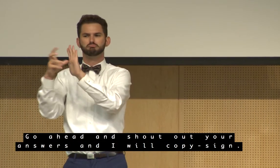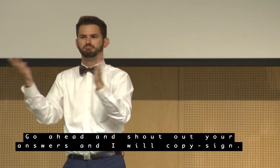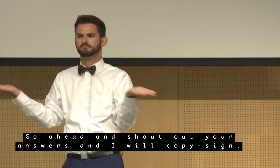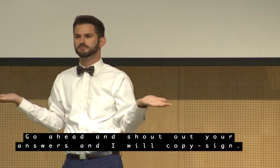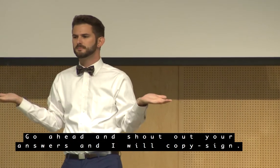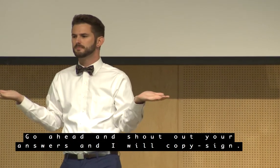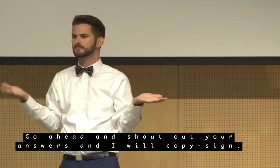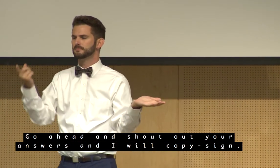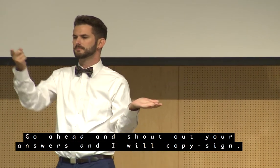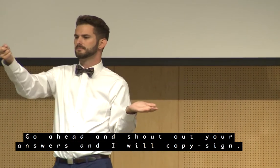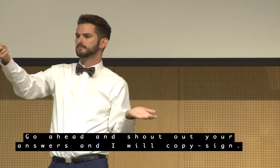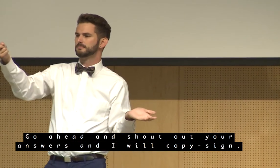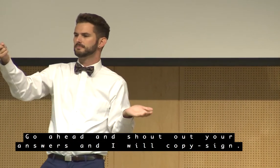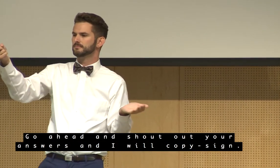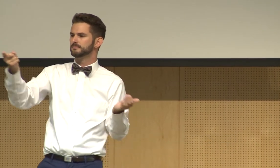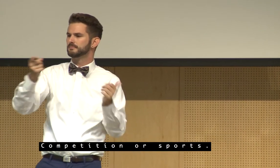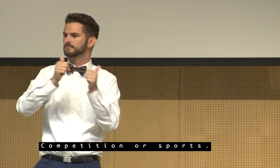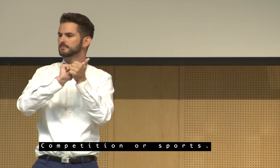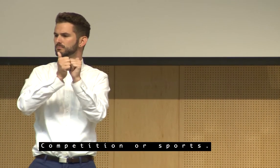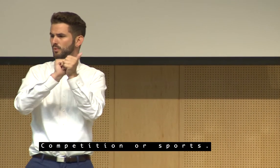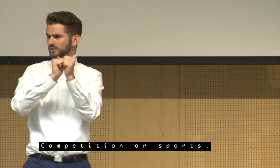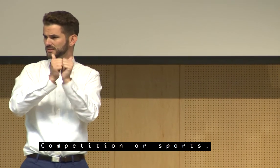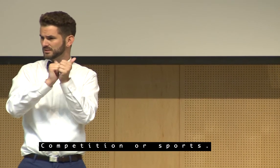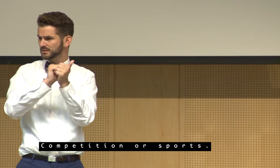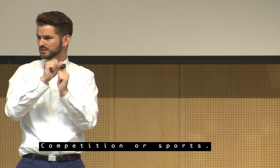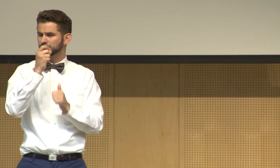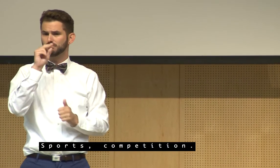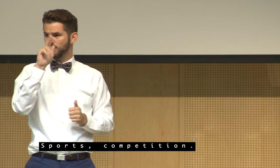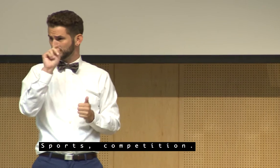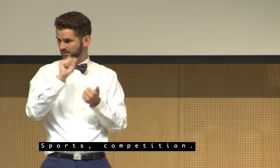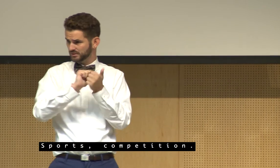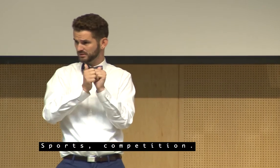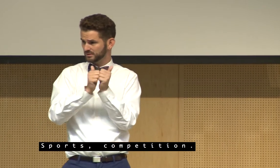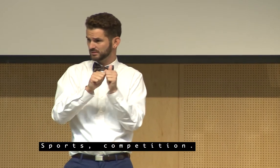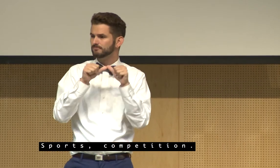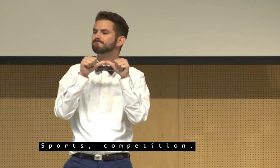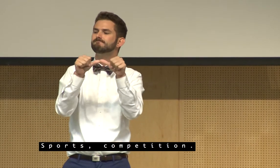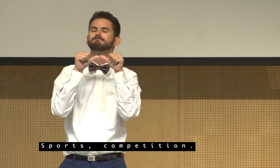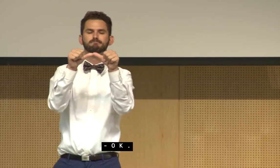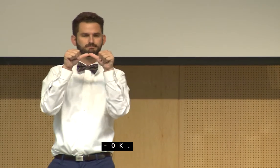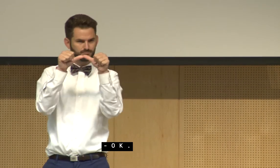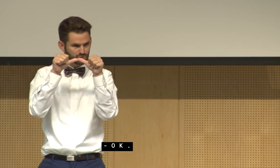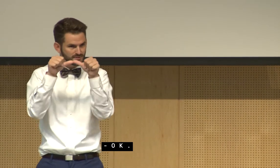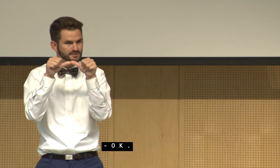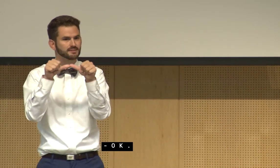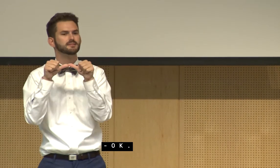out your answers and I will copy sign. Competition or sports? Sports, competition, okay.